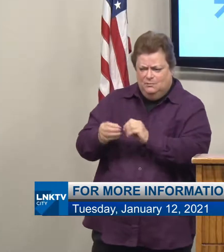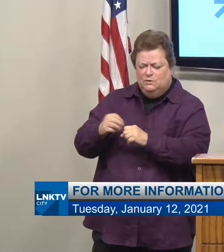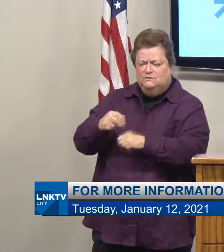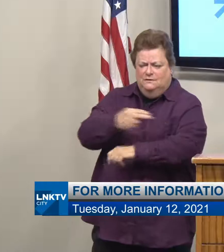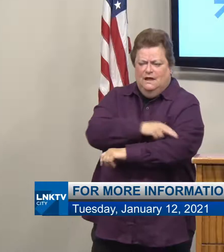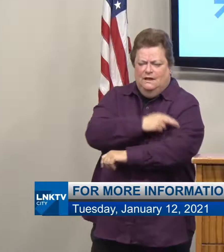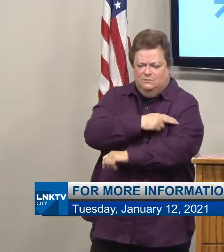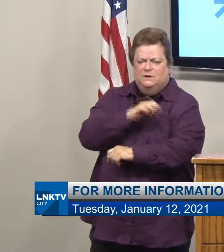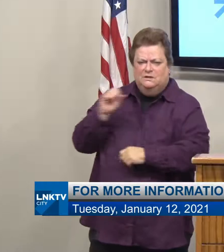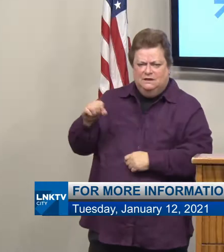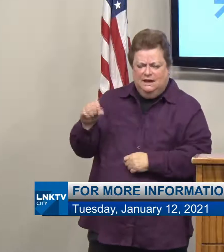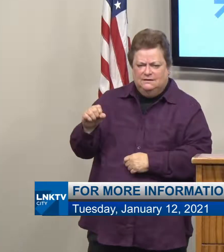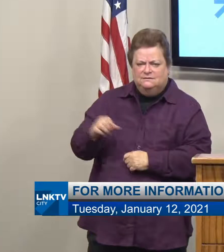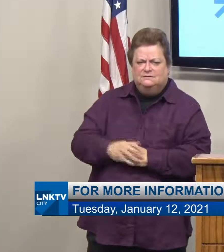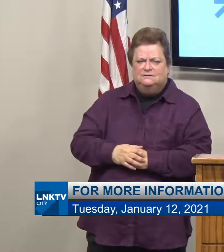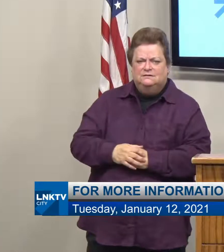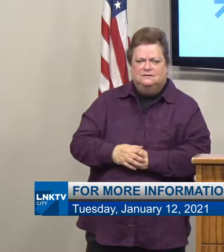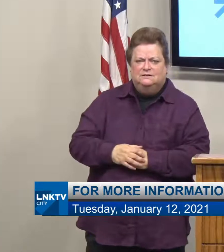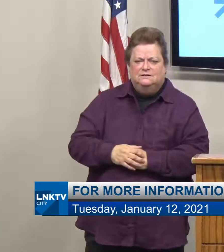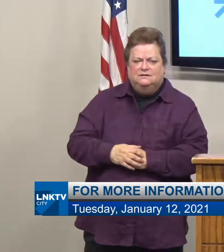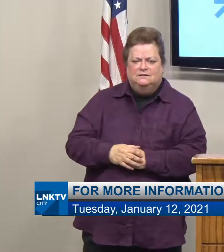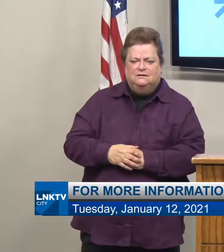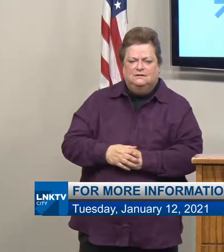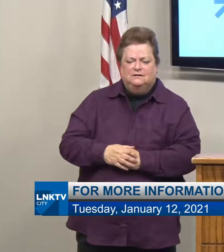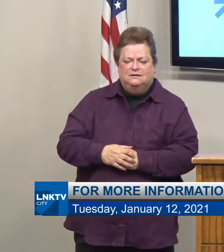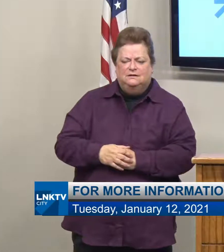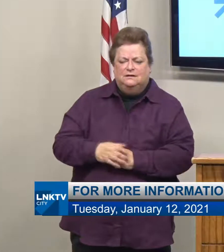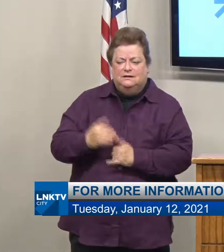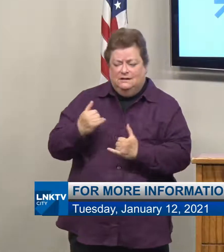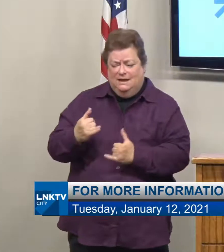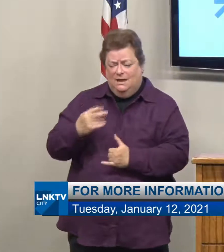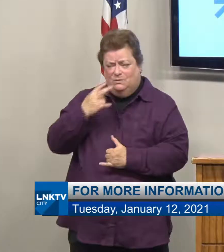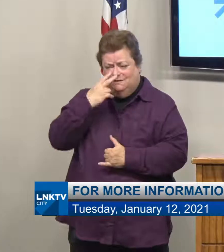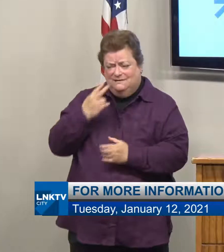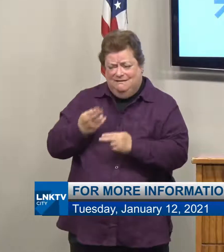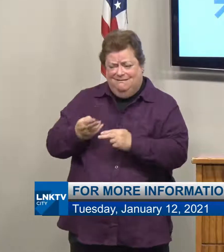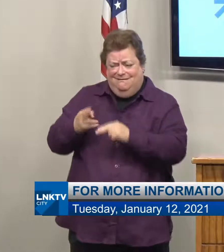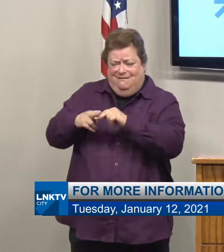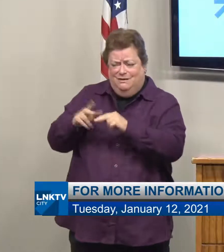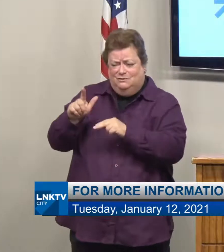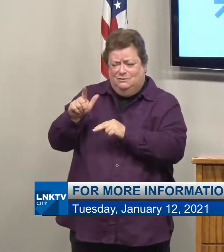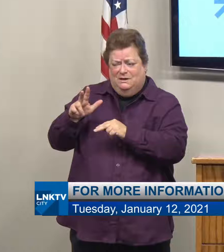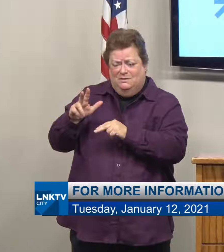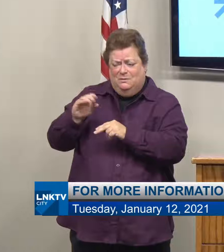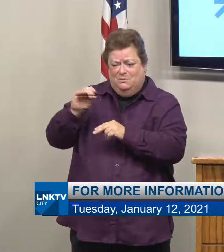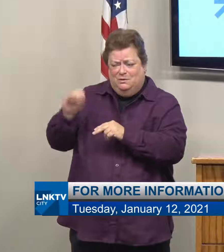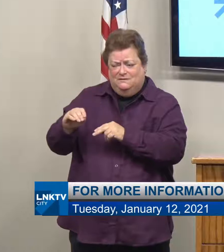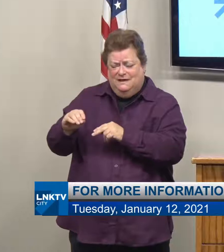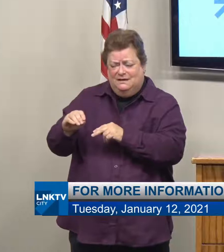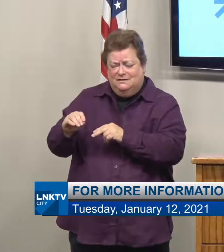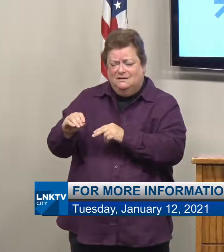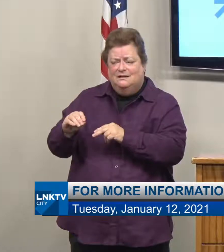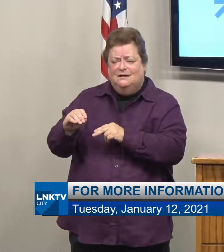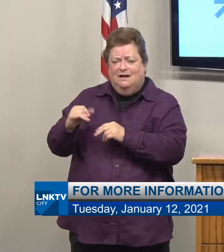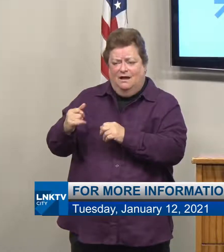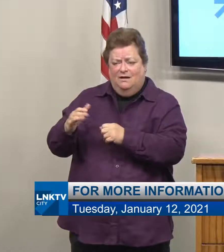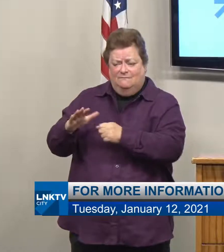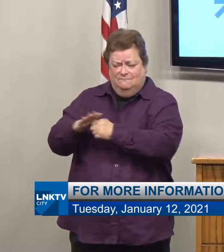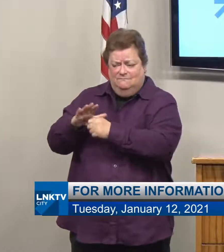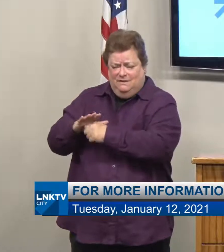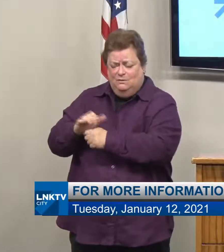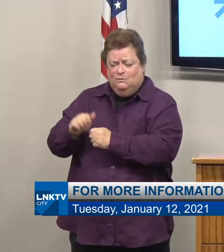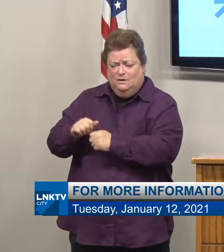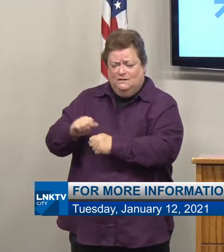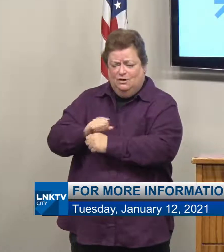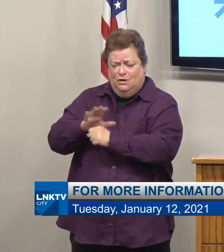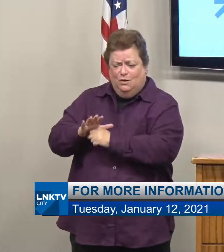the uptick. Almost a little over 23% of our hospital beds are currently occupied by COVID